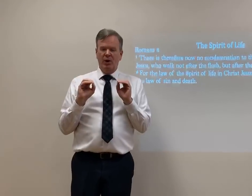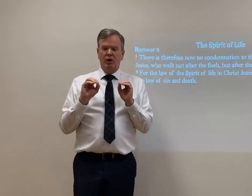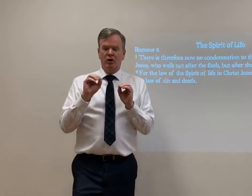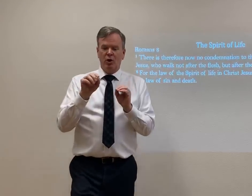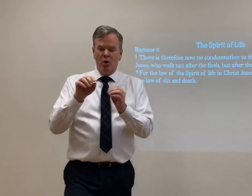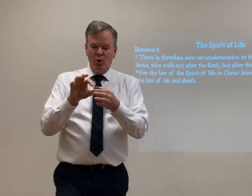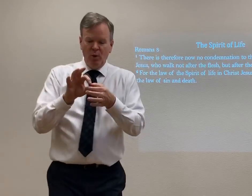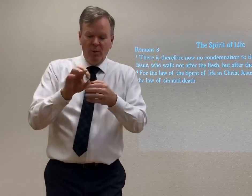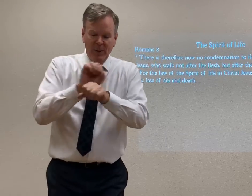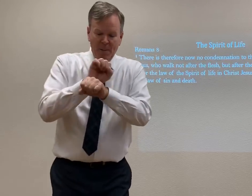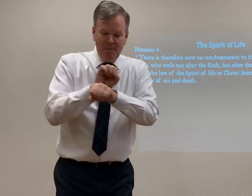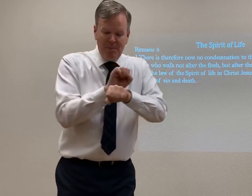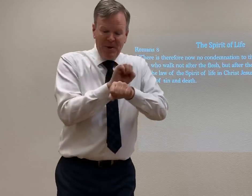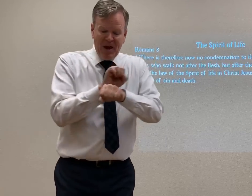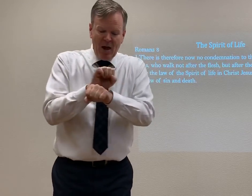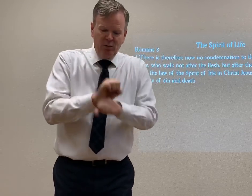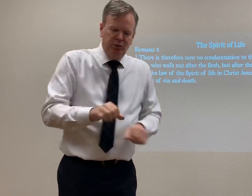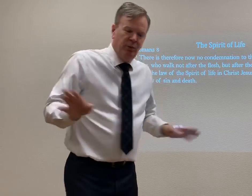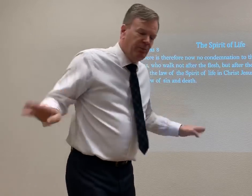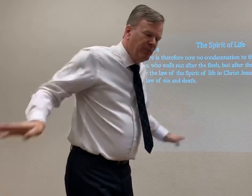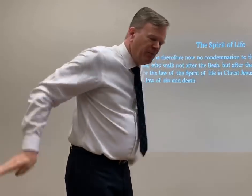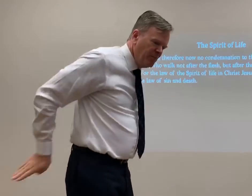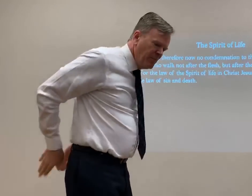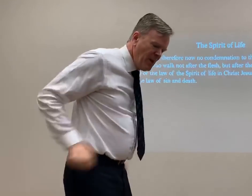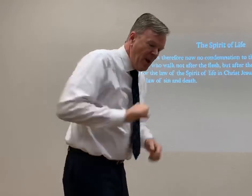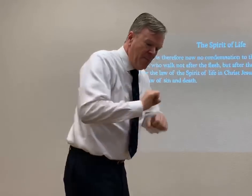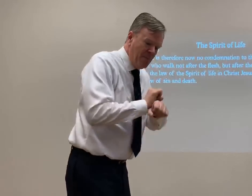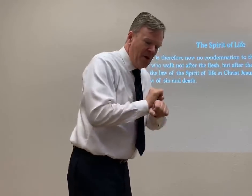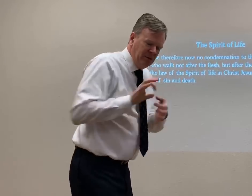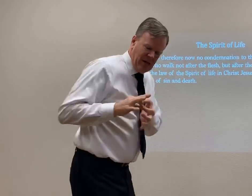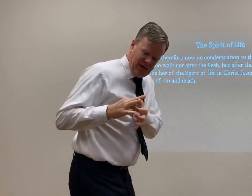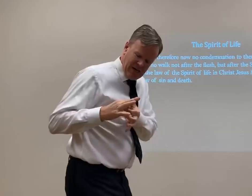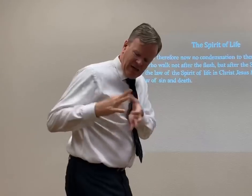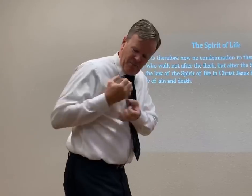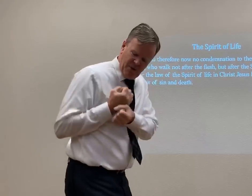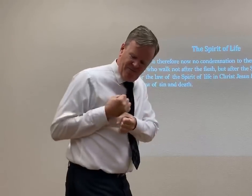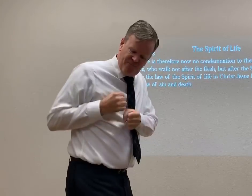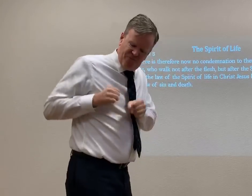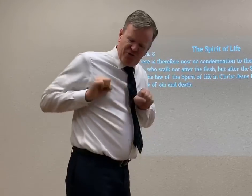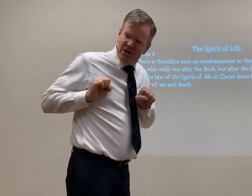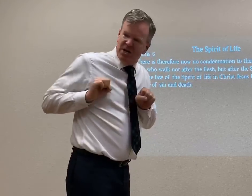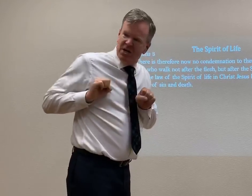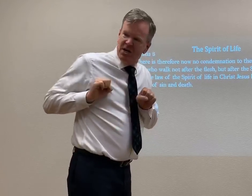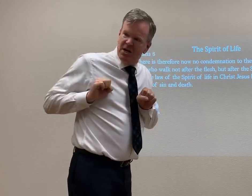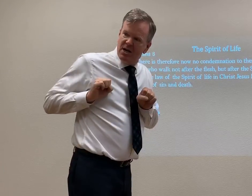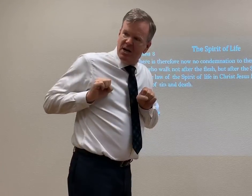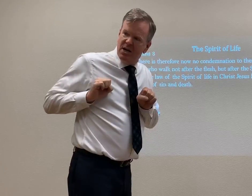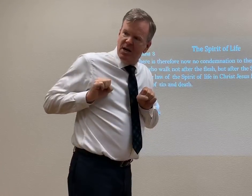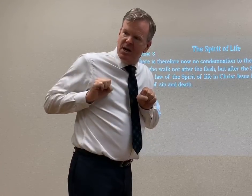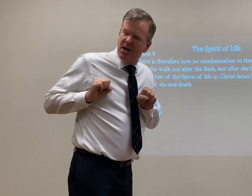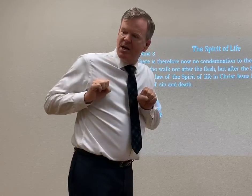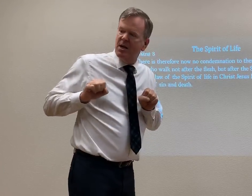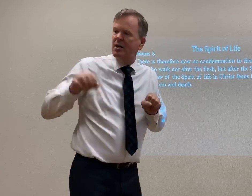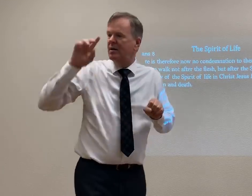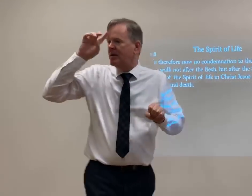escape. So if you are bound, like the bird is, if you take its wings and you tie it up, and it's not going to fly